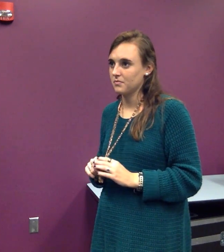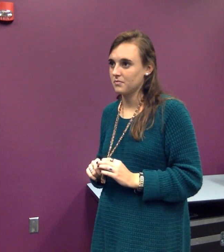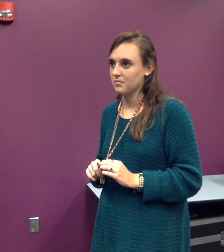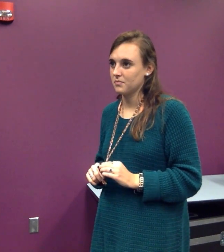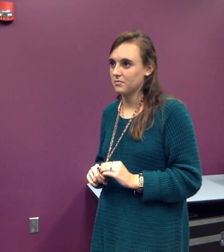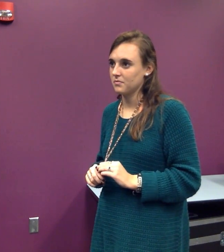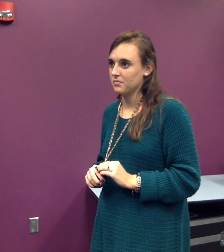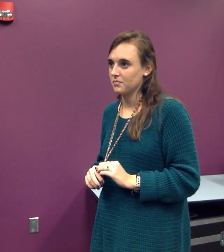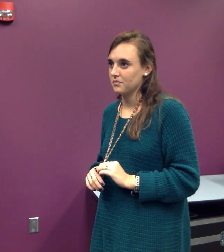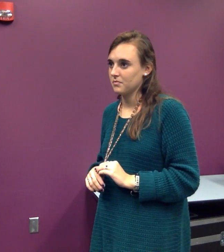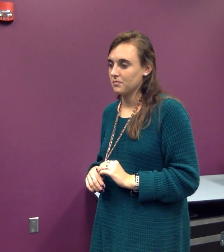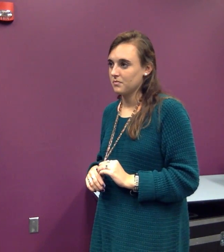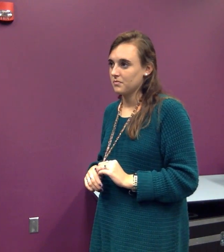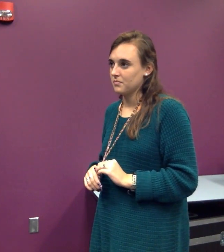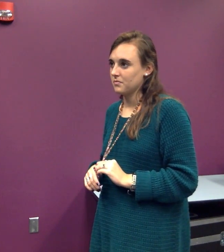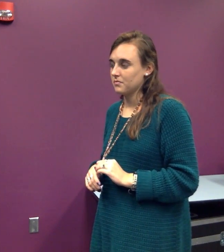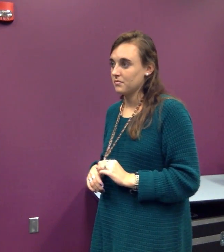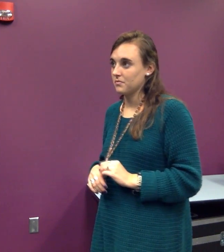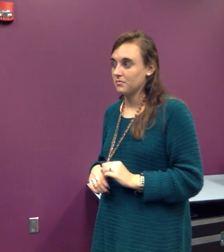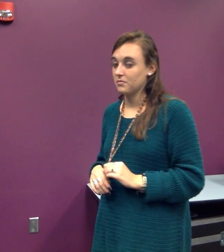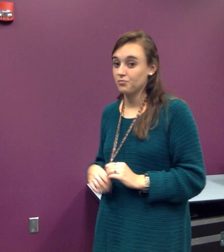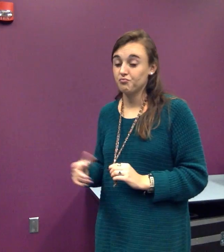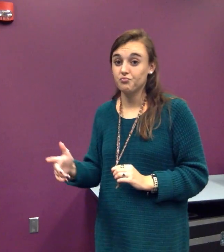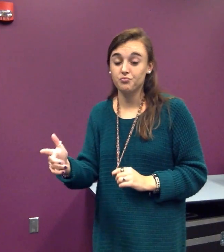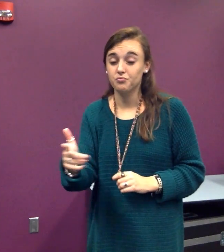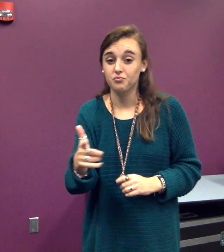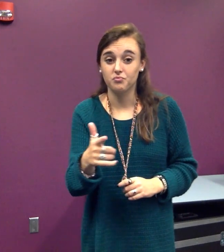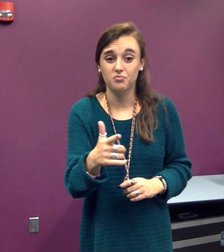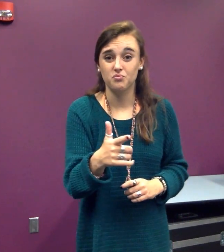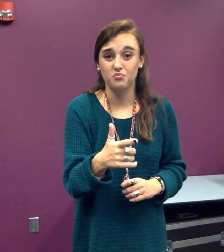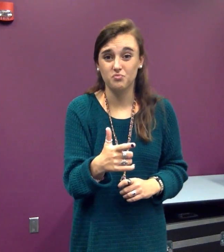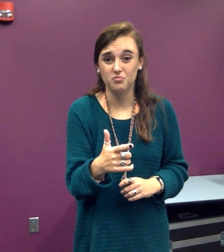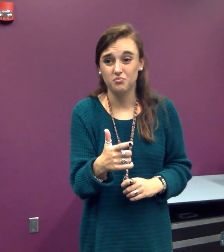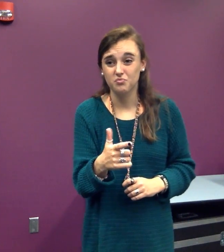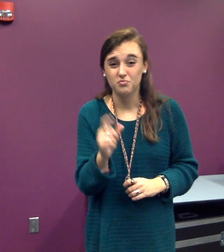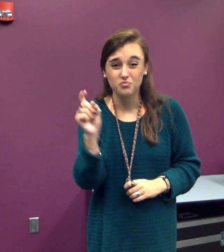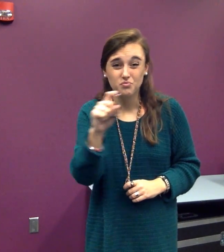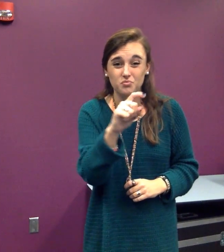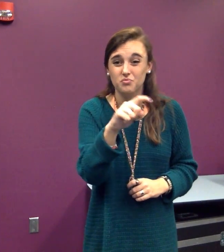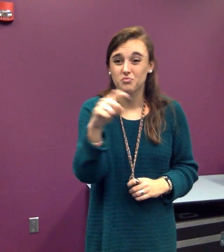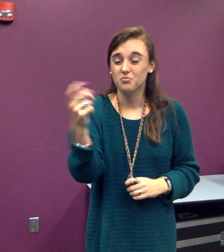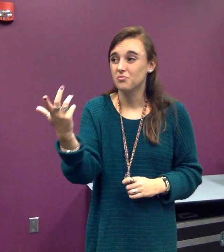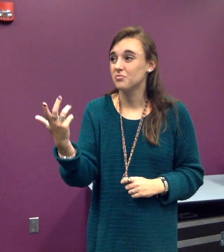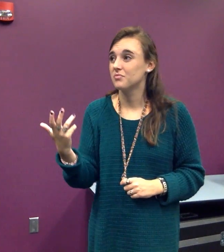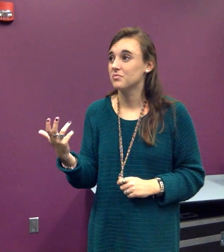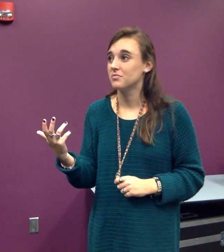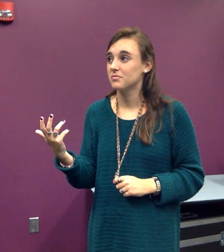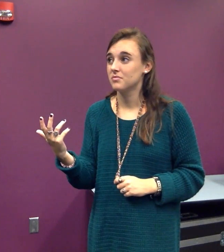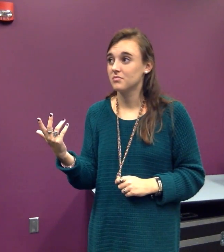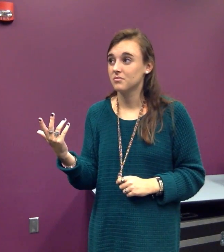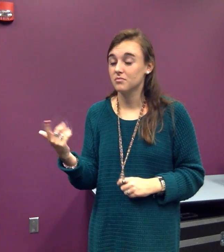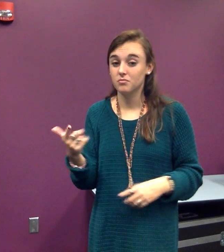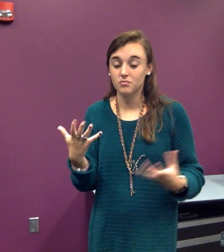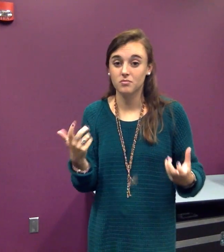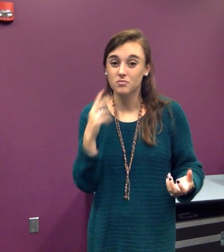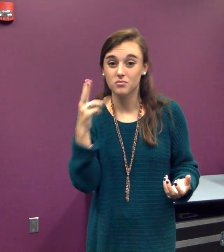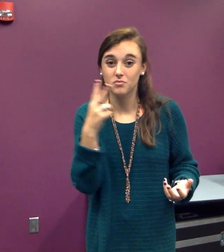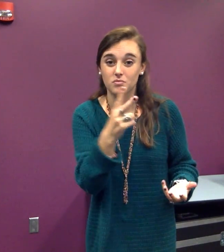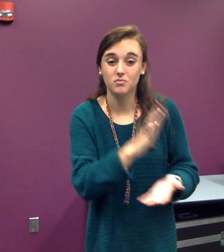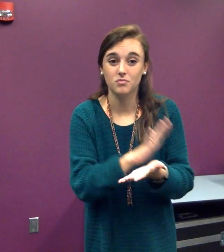Now, did anyone have any trouble and they want me to see their papers? Everybody got that all right? Do you think